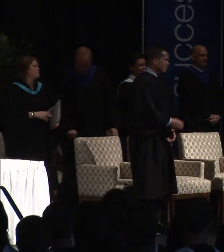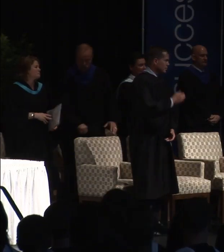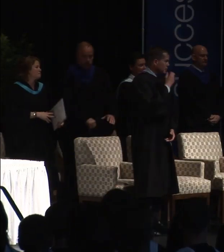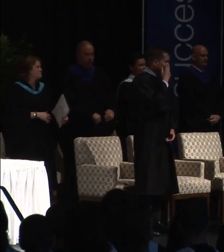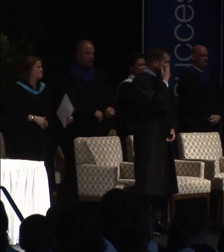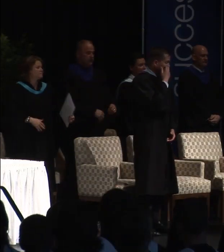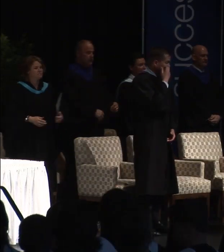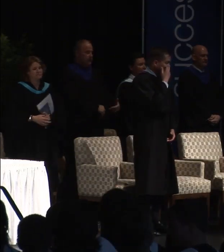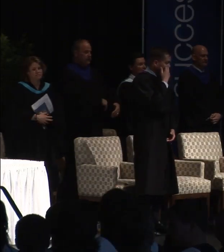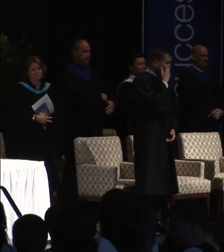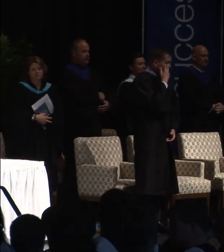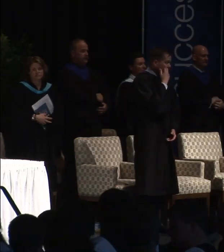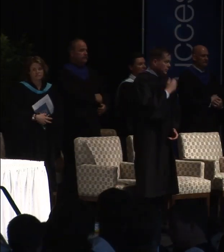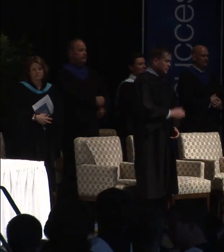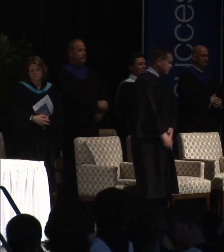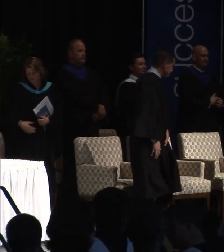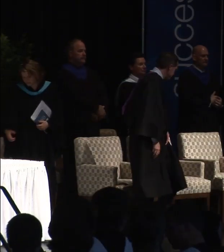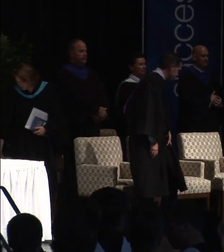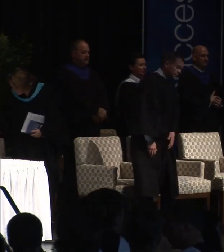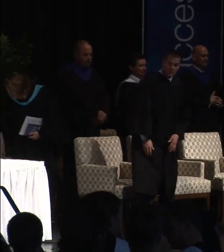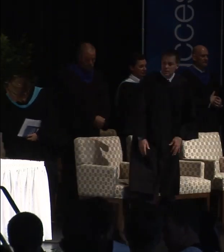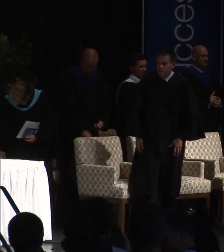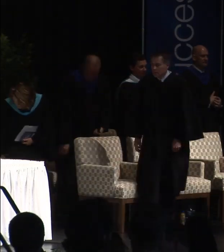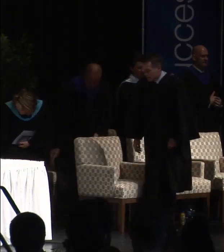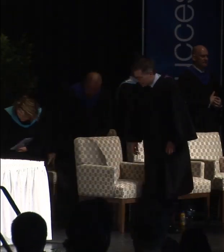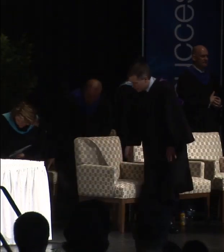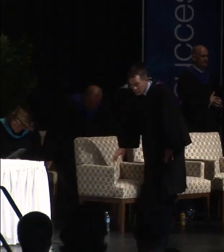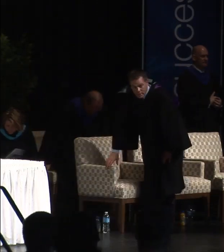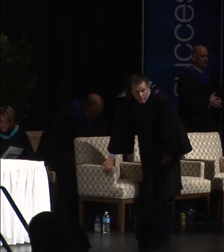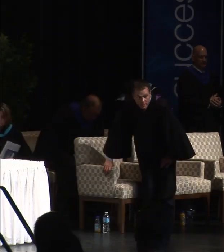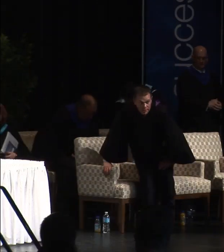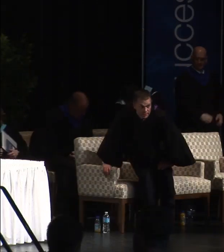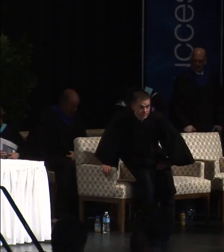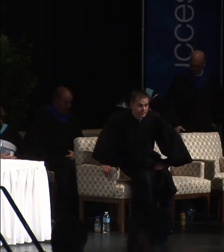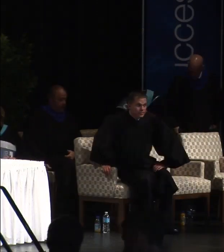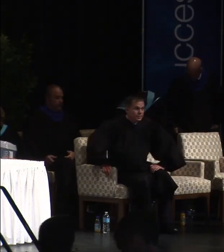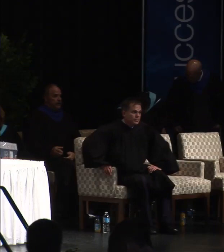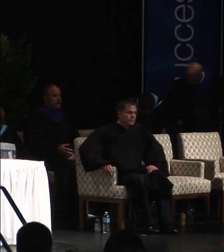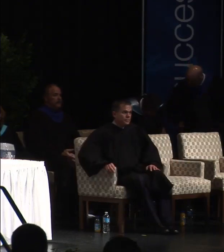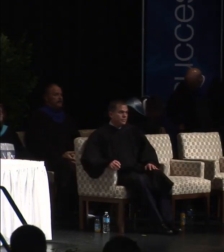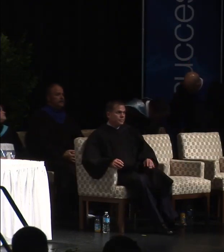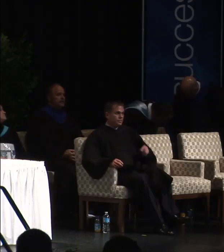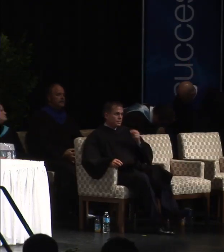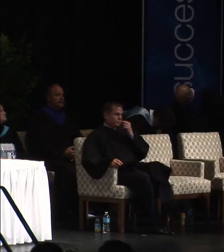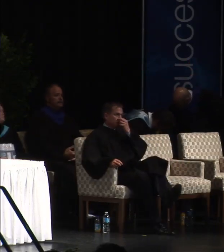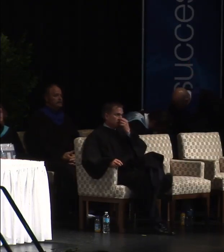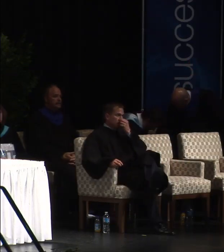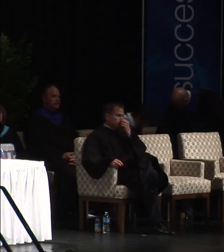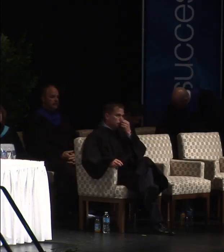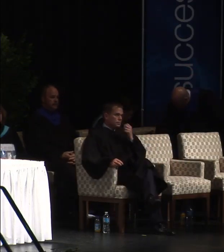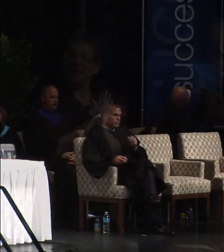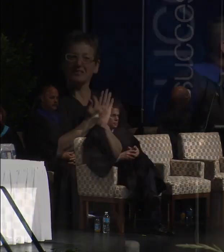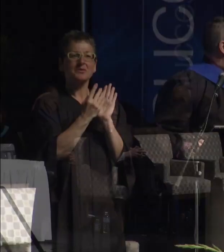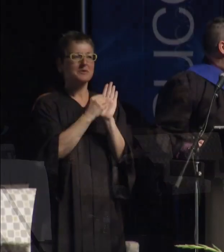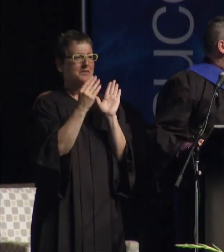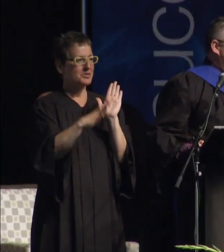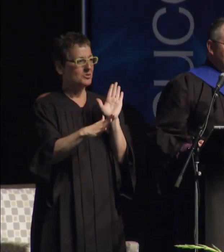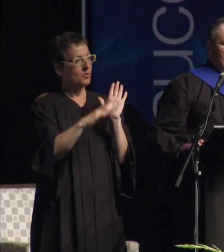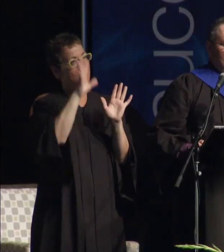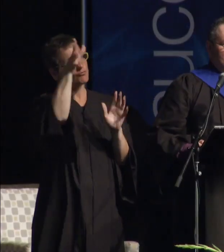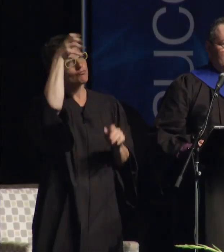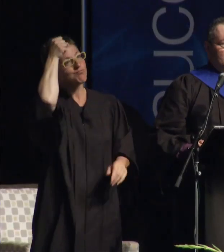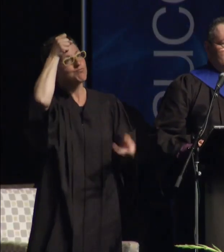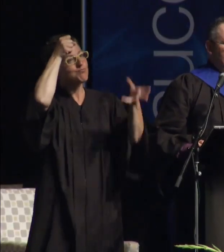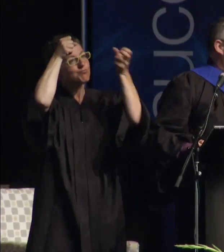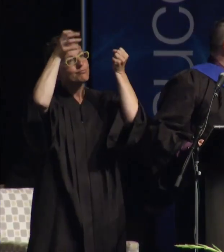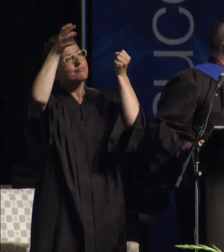Genevieve, thank you for those inspirational words. I know your fellow graduates will carry those with them for the rest of their